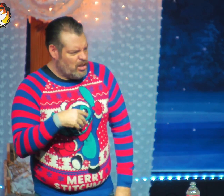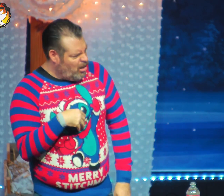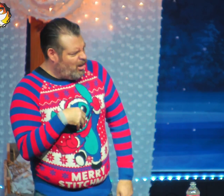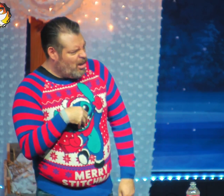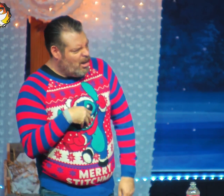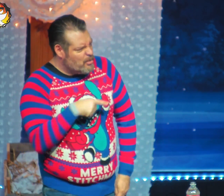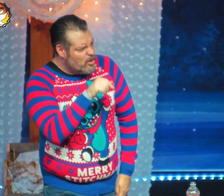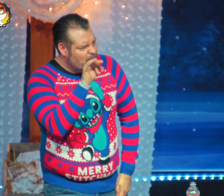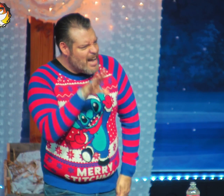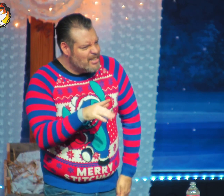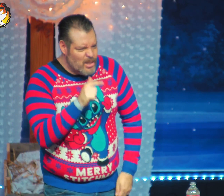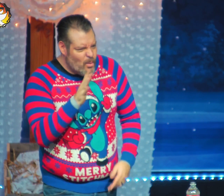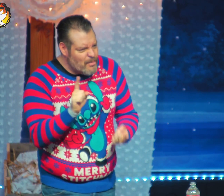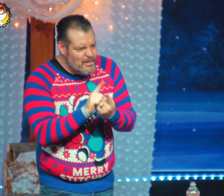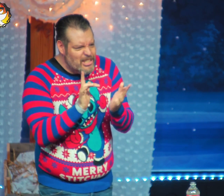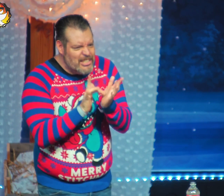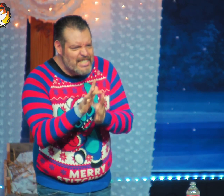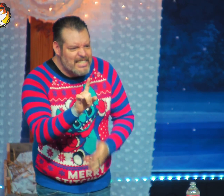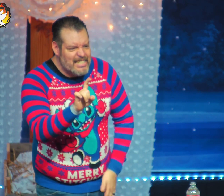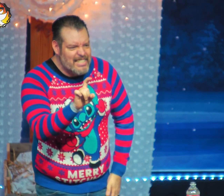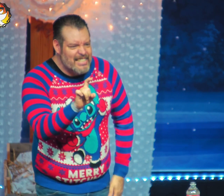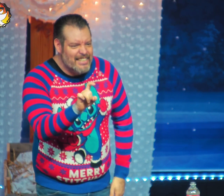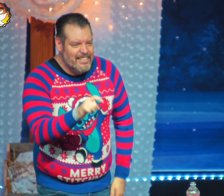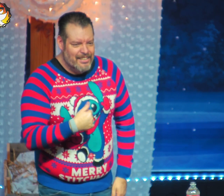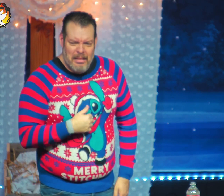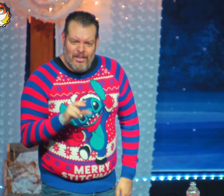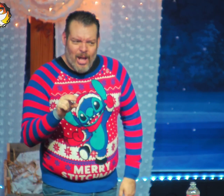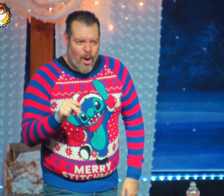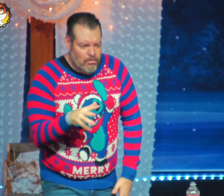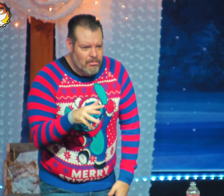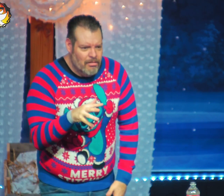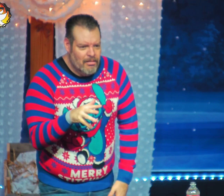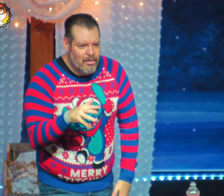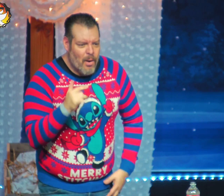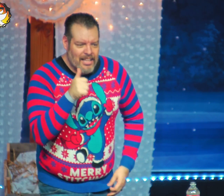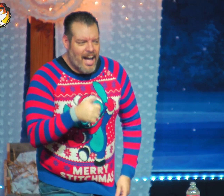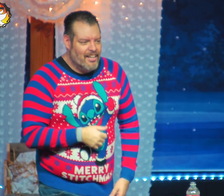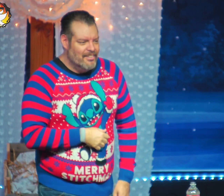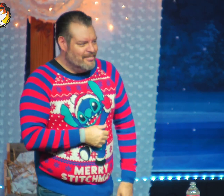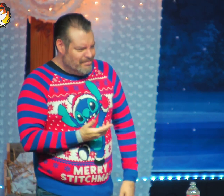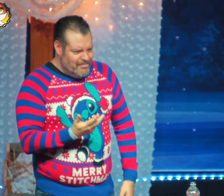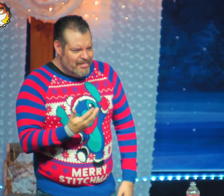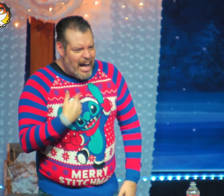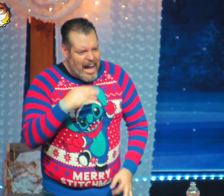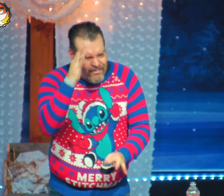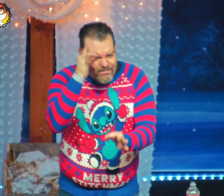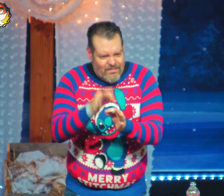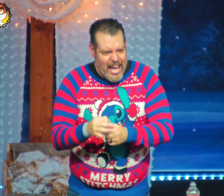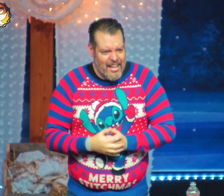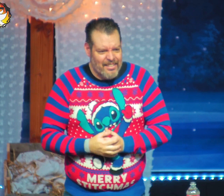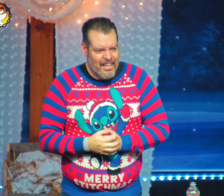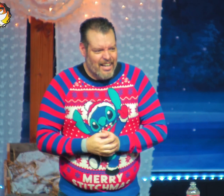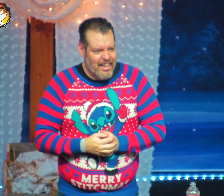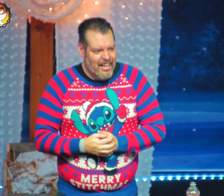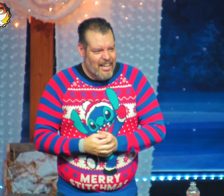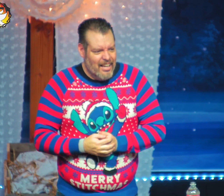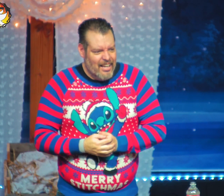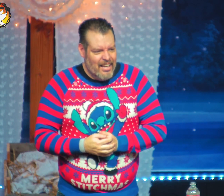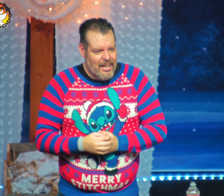do? And I kiddingly said, I'm going to go to the future. Actually, I'm going to go to the past and tell myself to buy